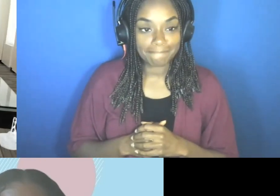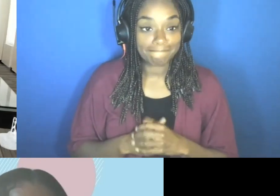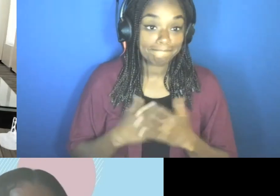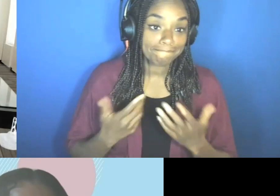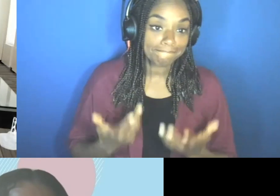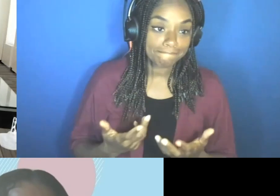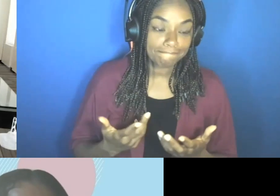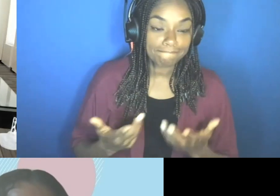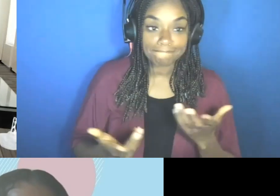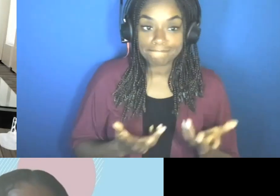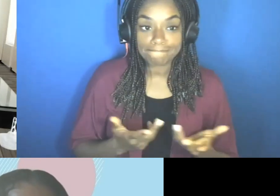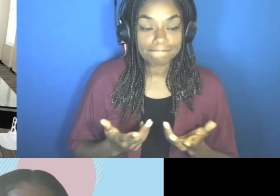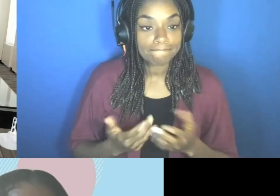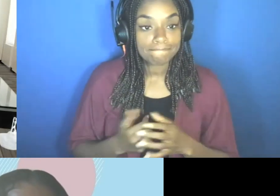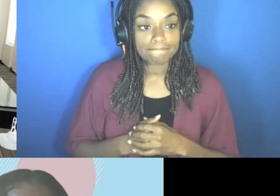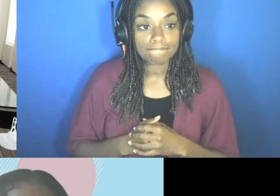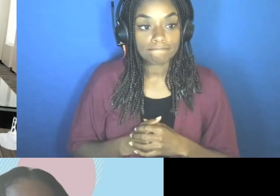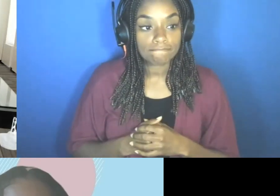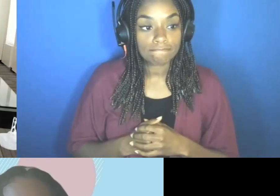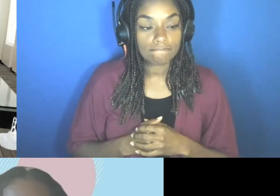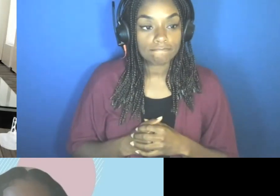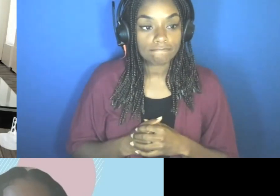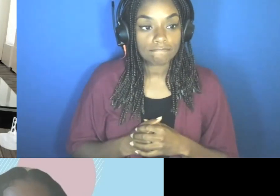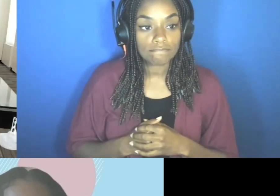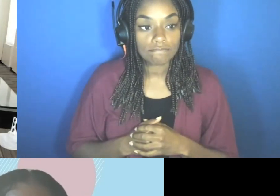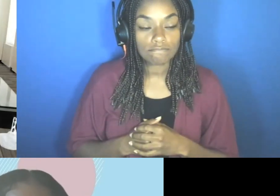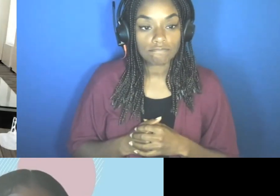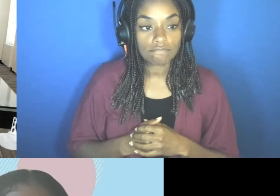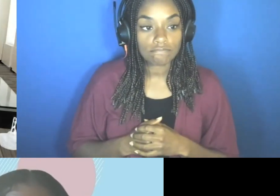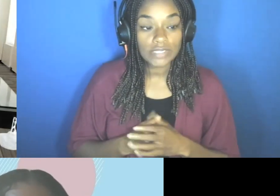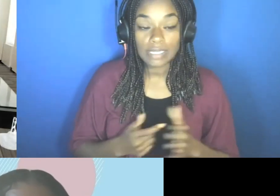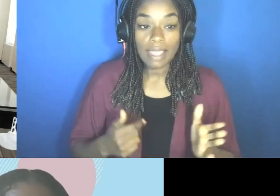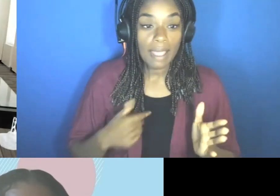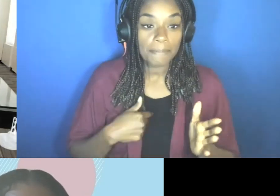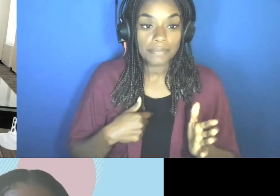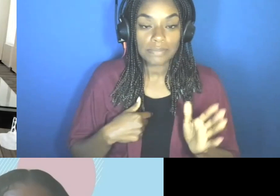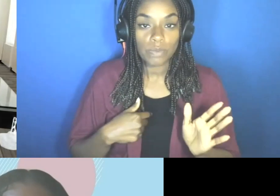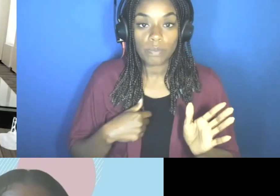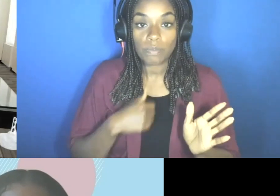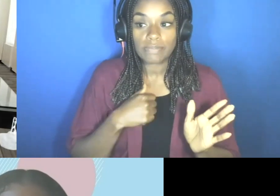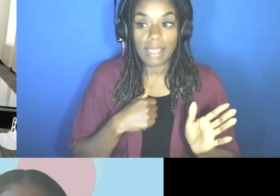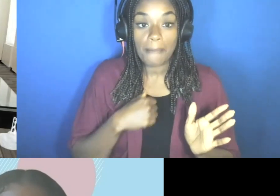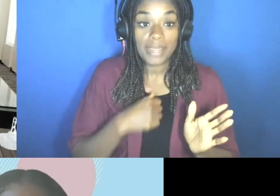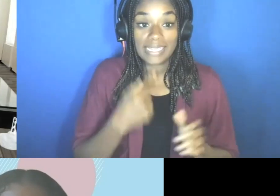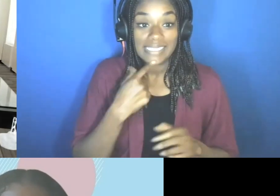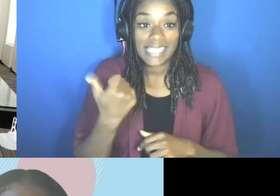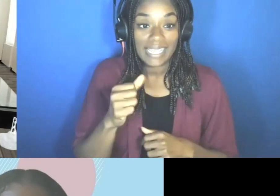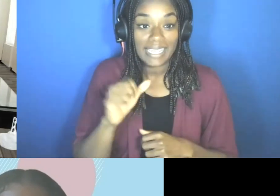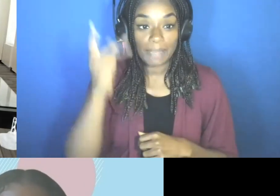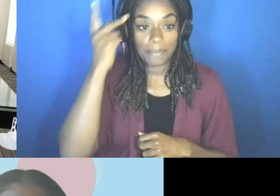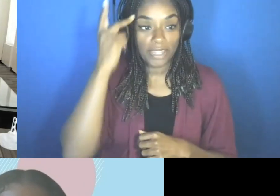I without proclaiming any political preference, I just would urge everybody